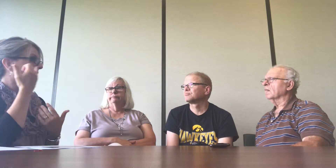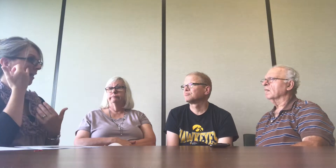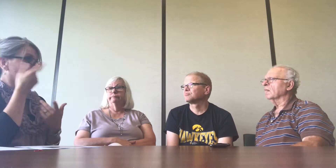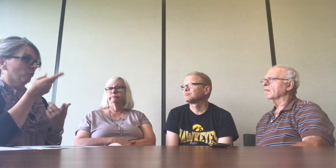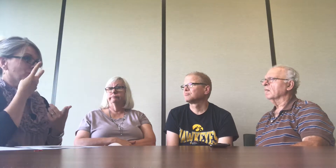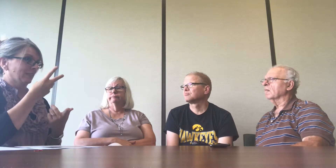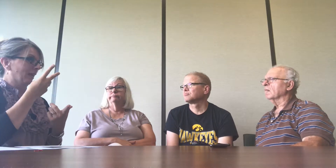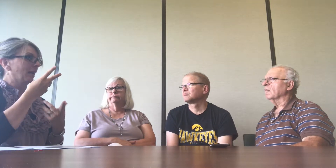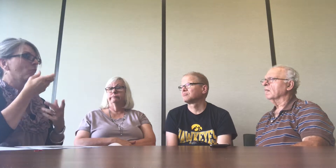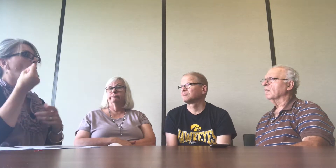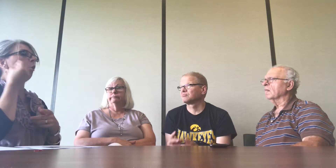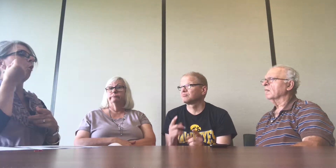sexually. If you